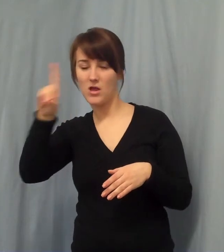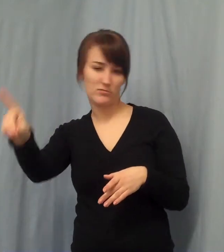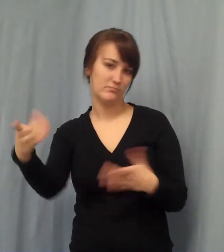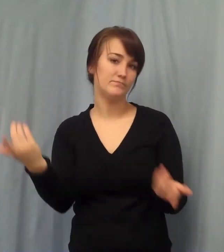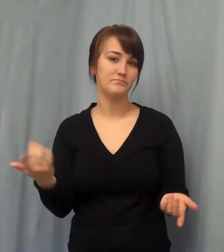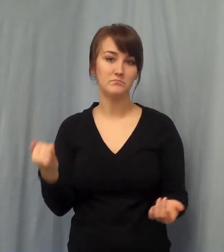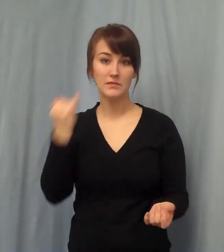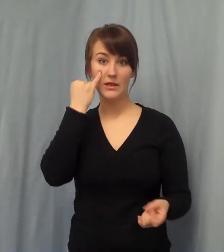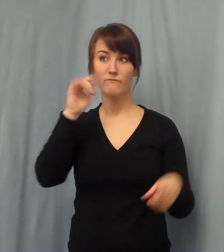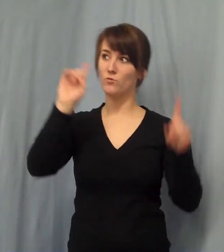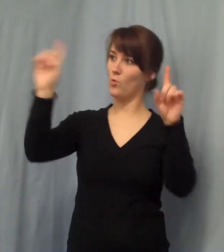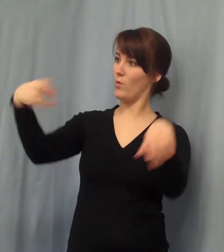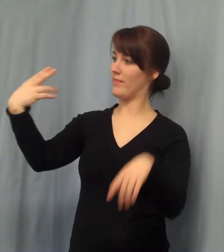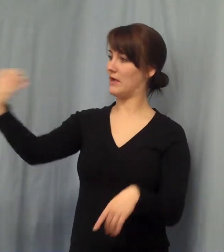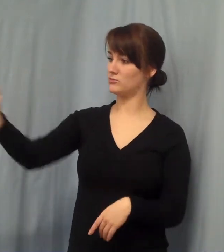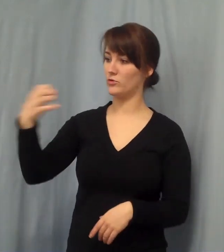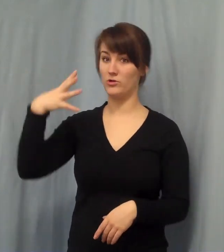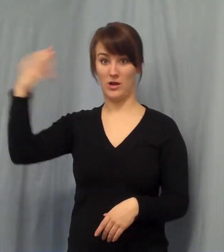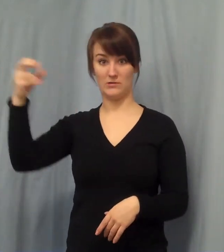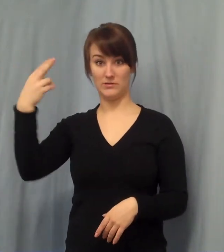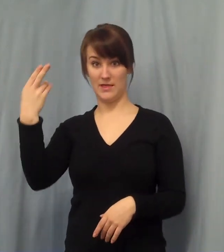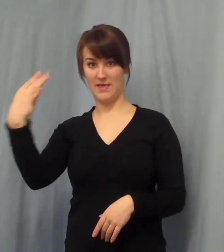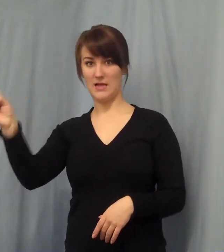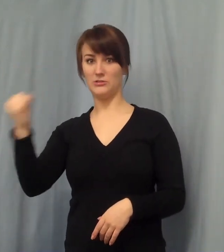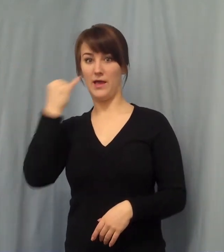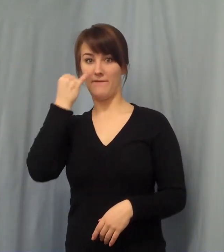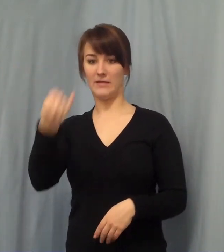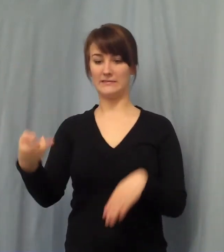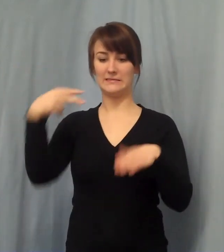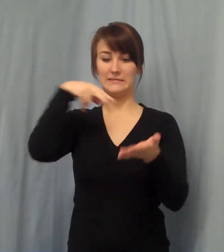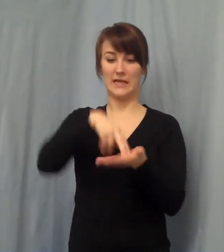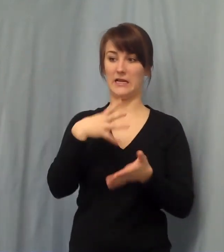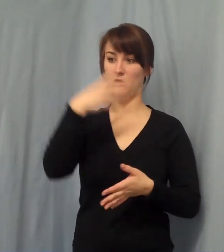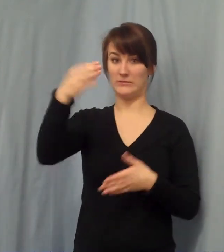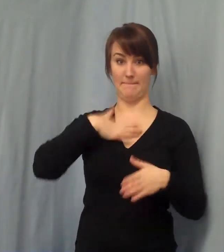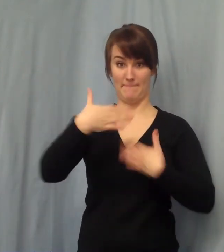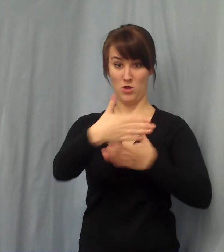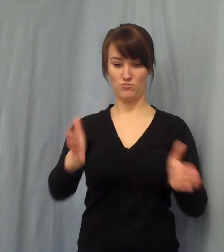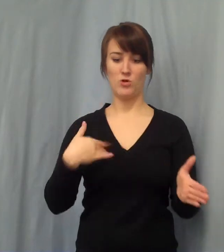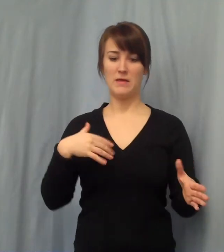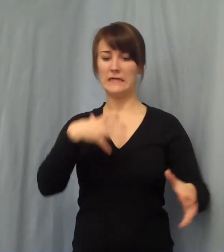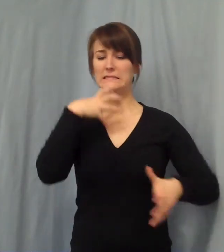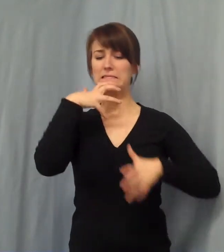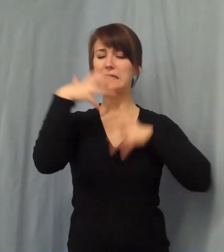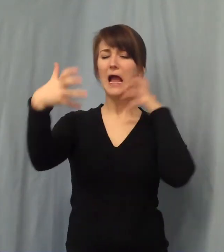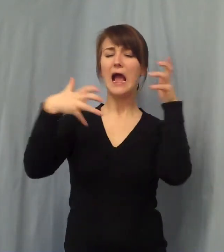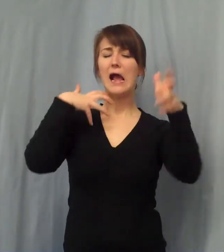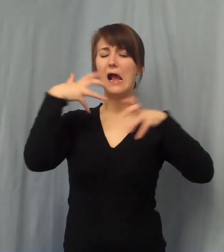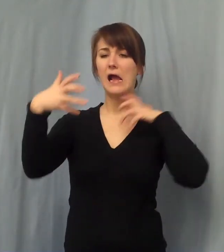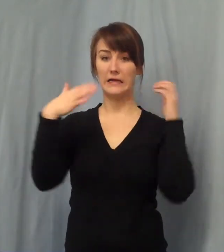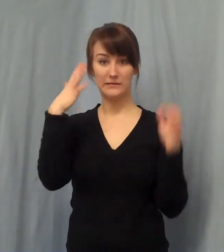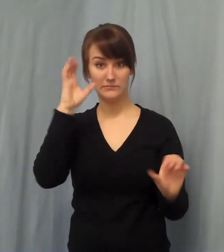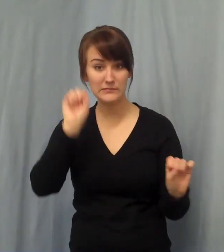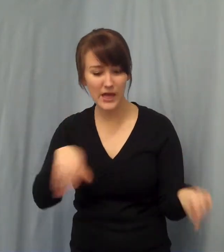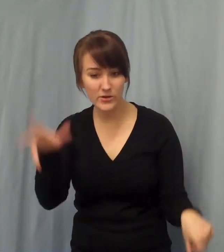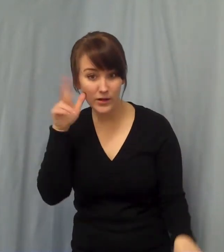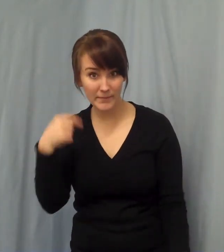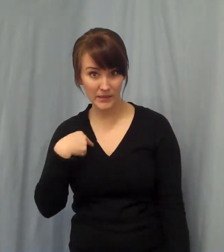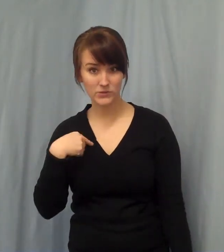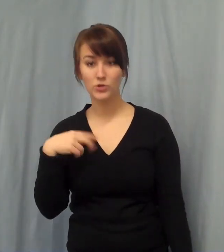school, and I stand here and start screaming for you to come back. Are you going to hear me? I don't think so. That's the same thing that's happening with